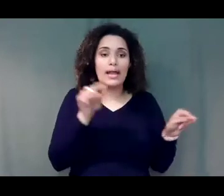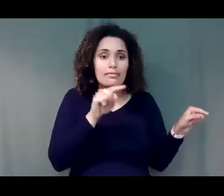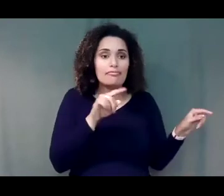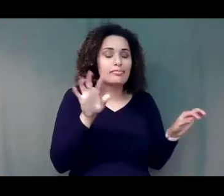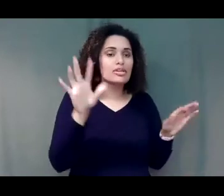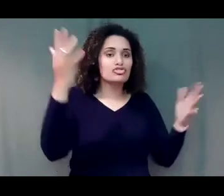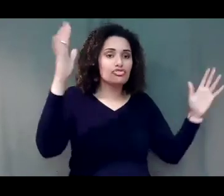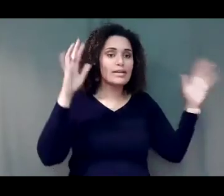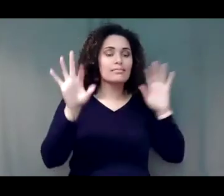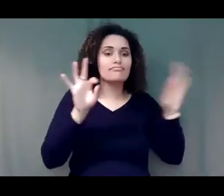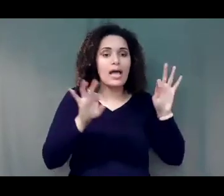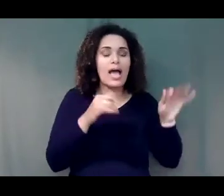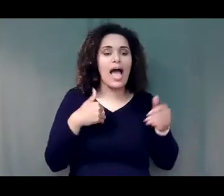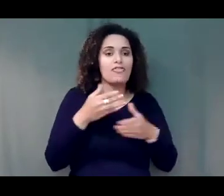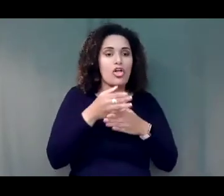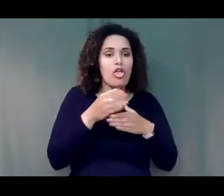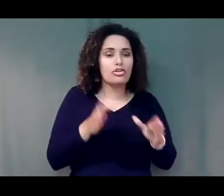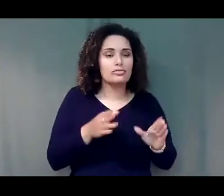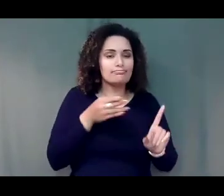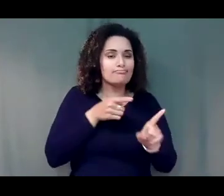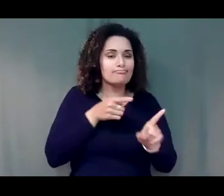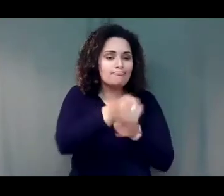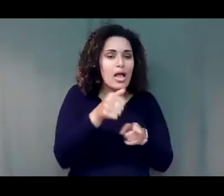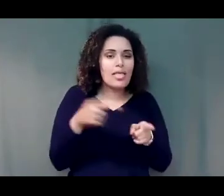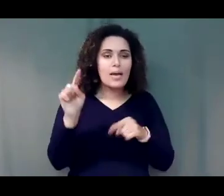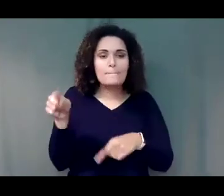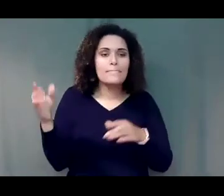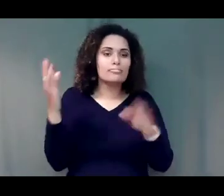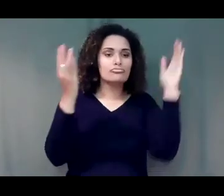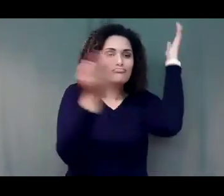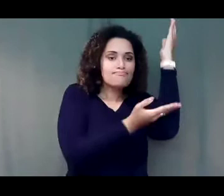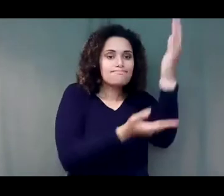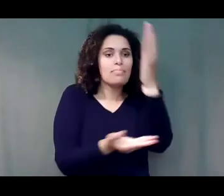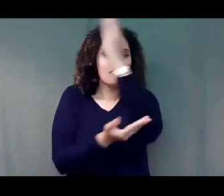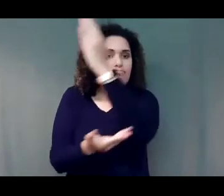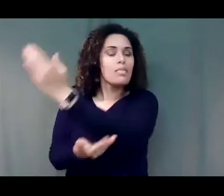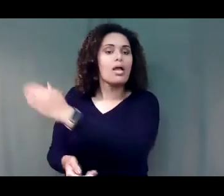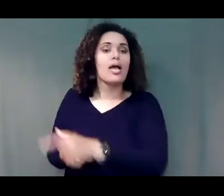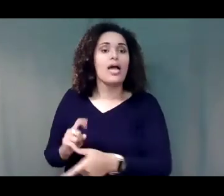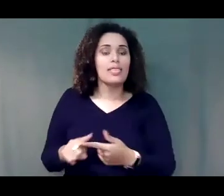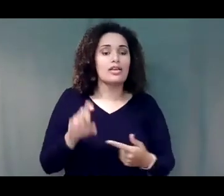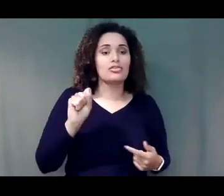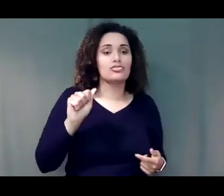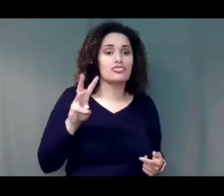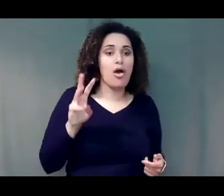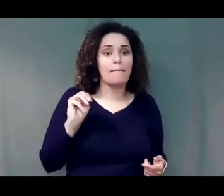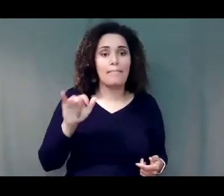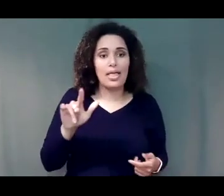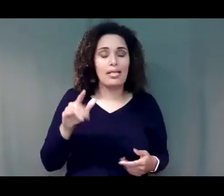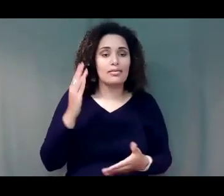had a logger come in and selectively cut trees here and there for our use, and then got a sawmill to cut them up